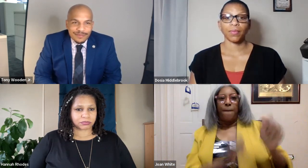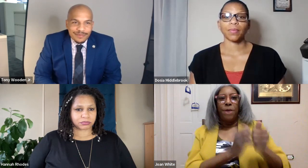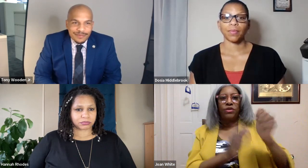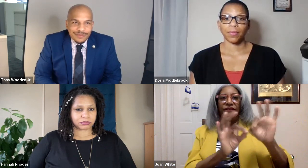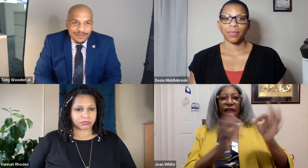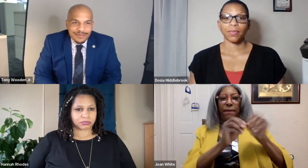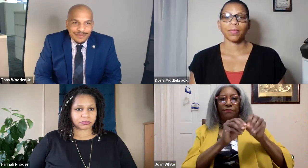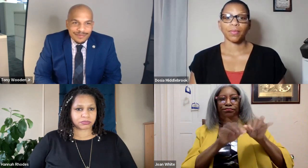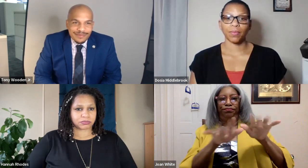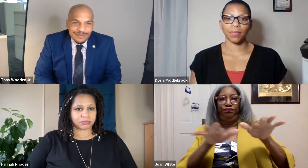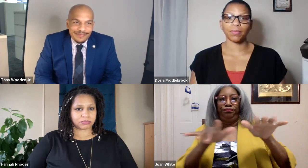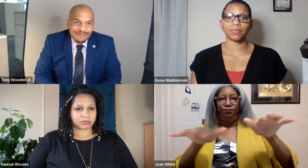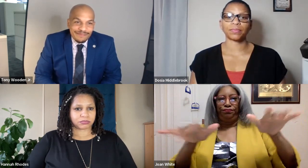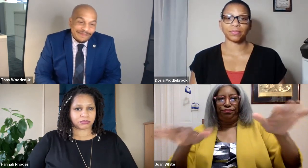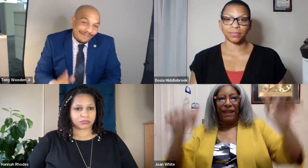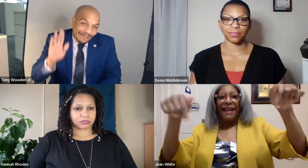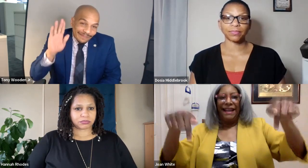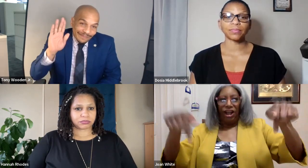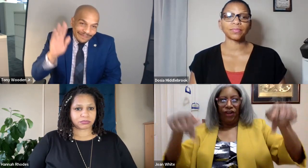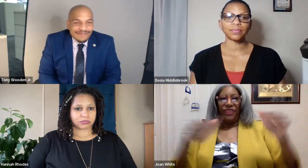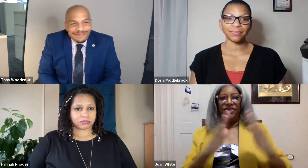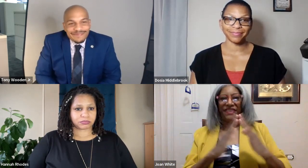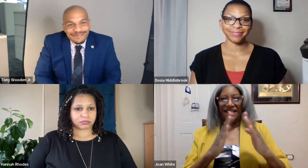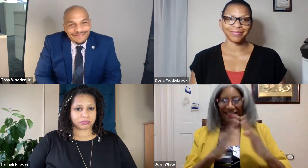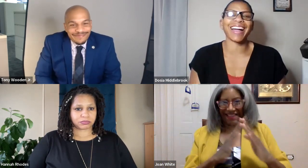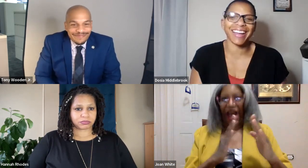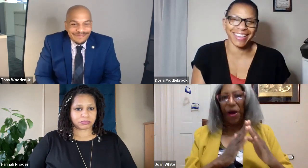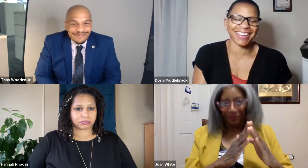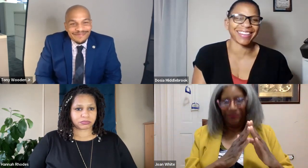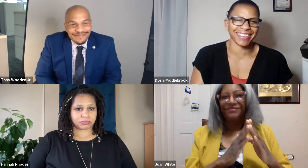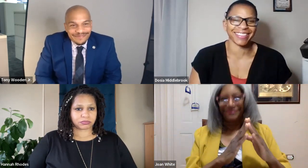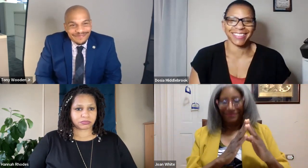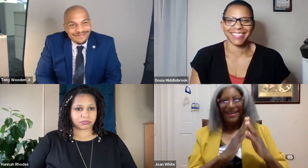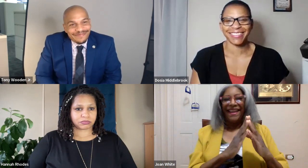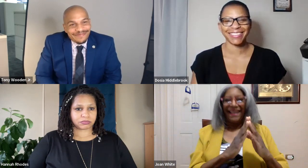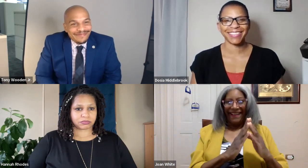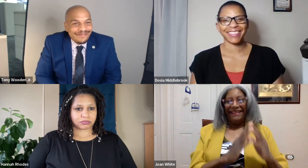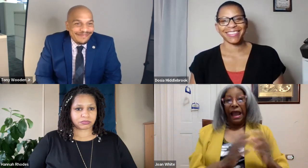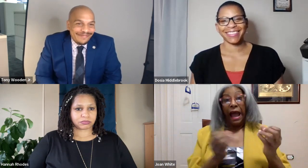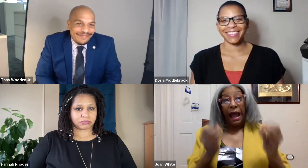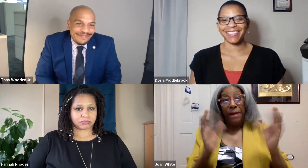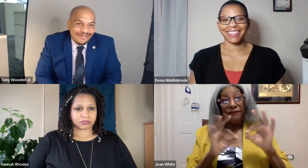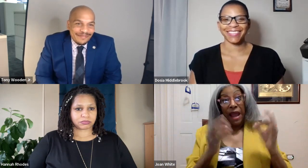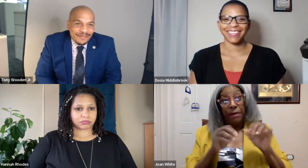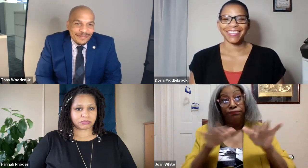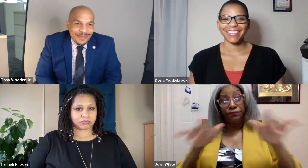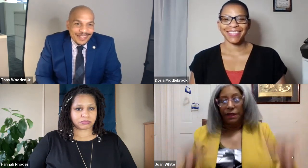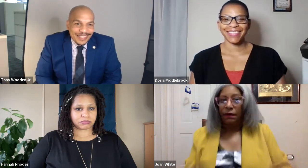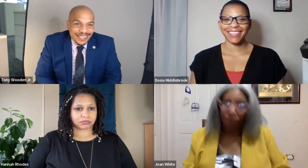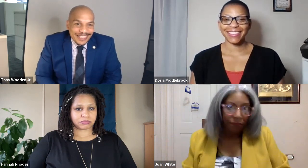Aurora. And that's where most of the family is in this town. I mean,